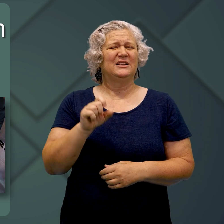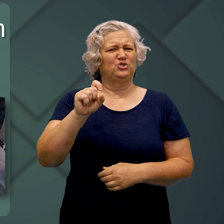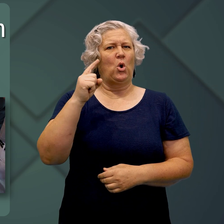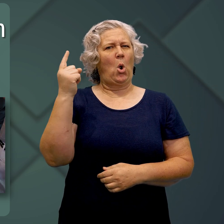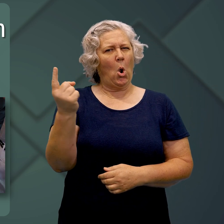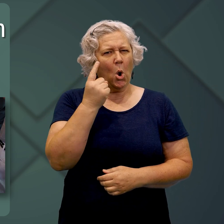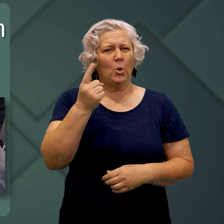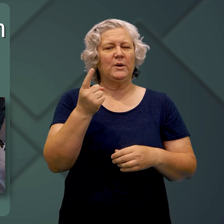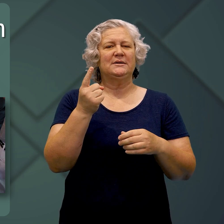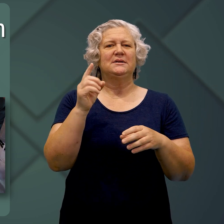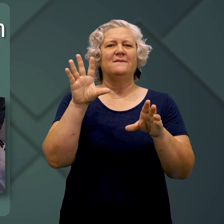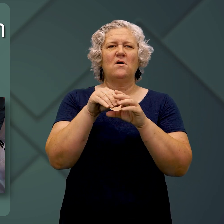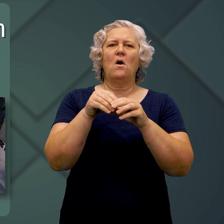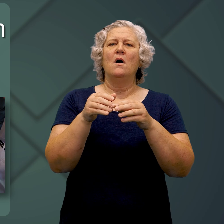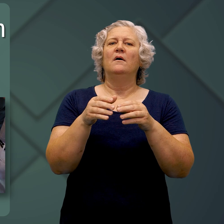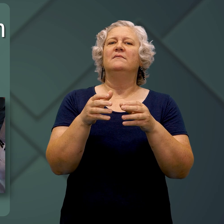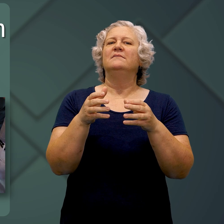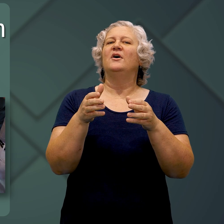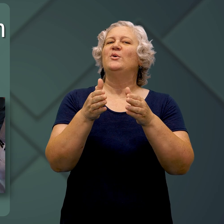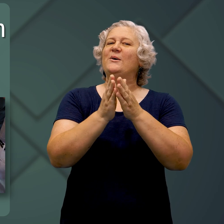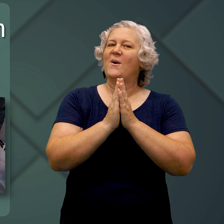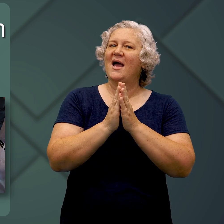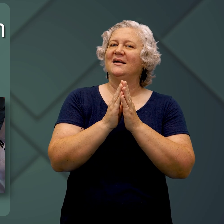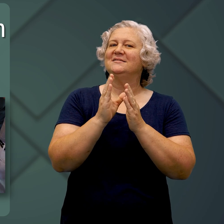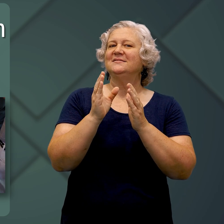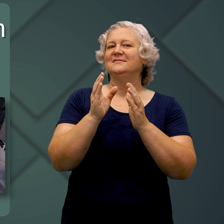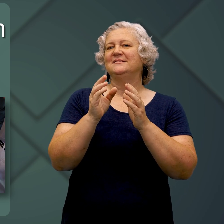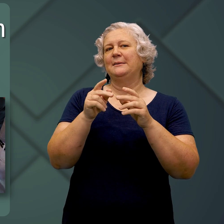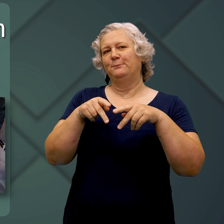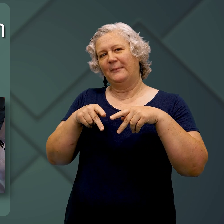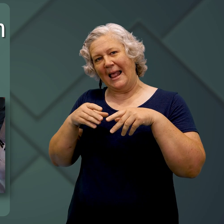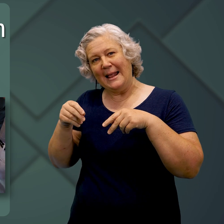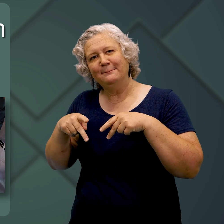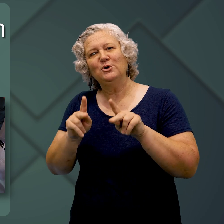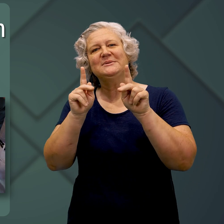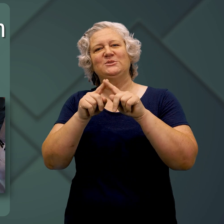It should always involve a request and